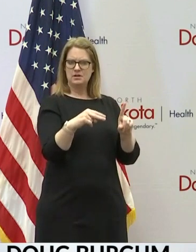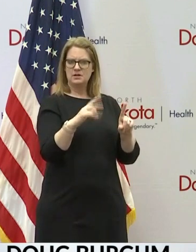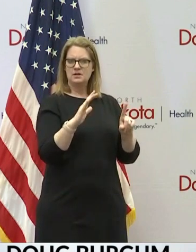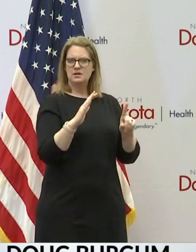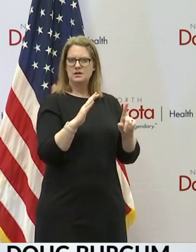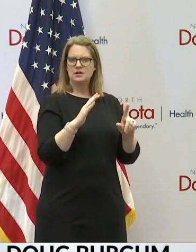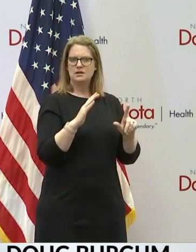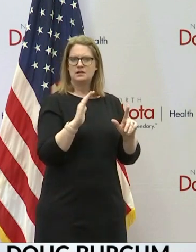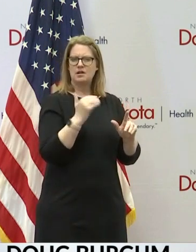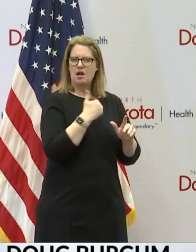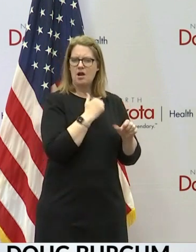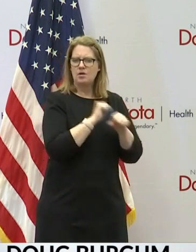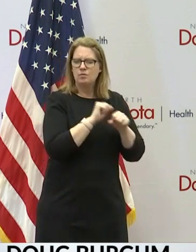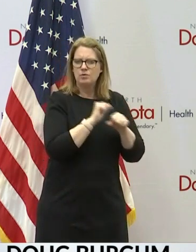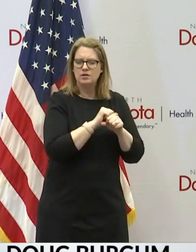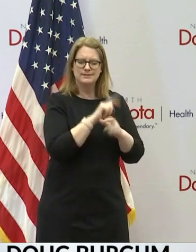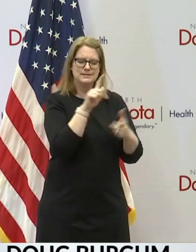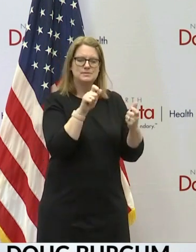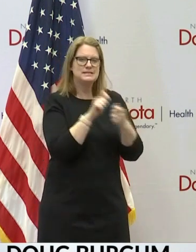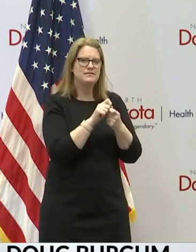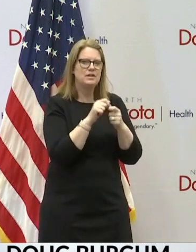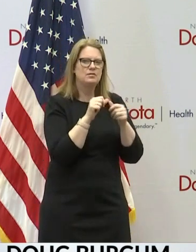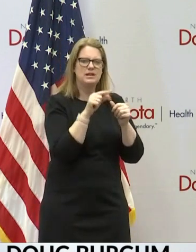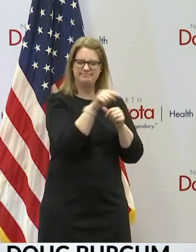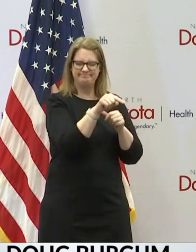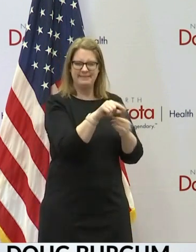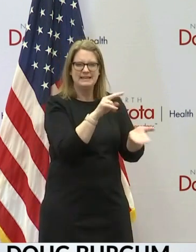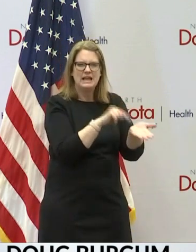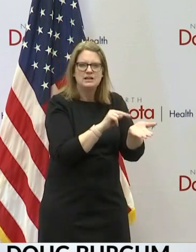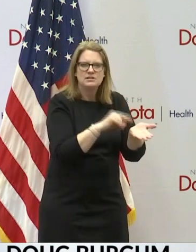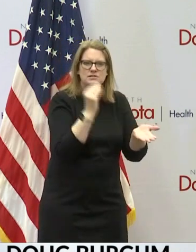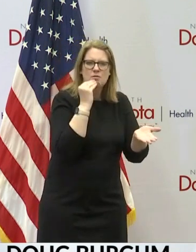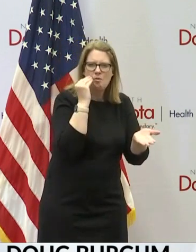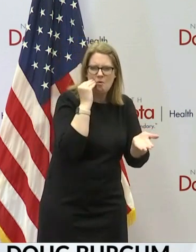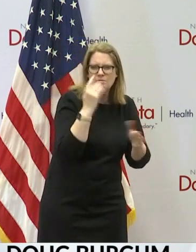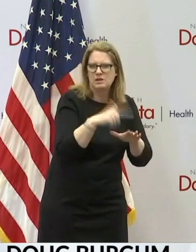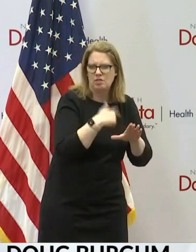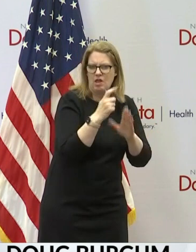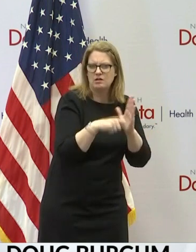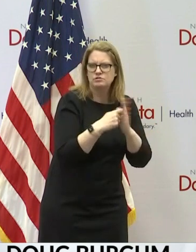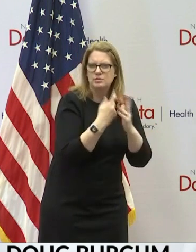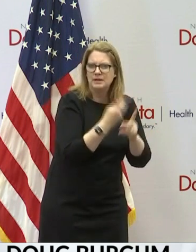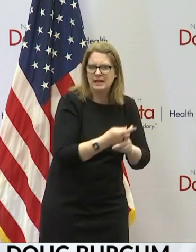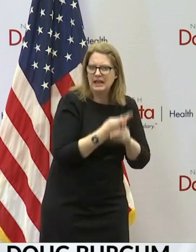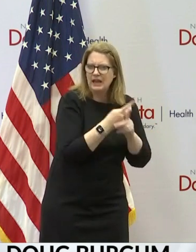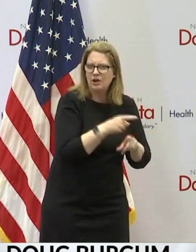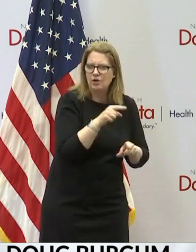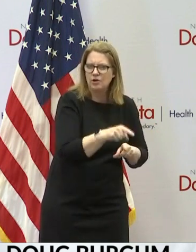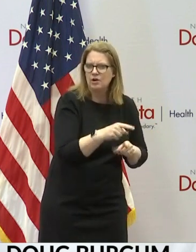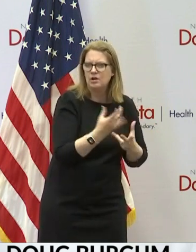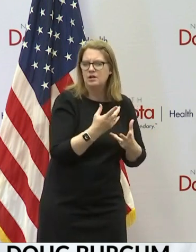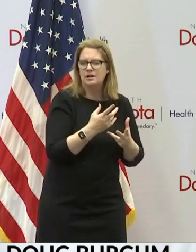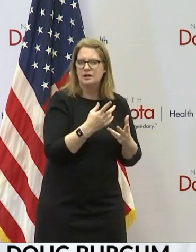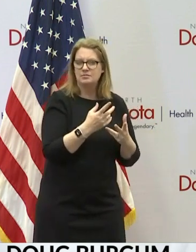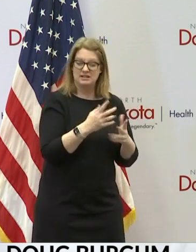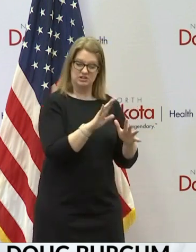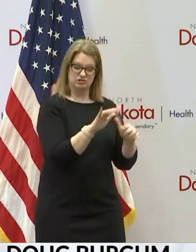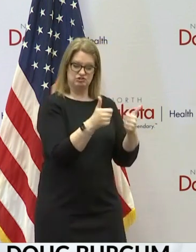doing, particularly as it relates to long-term care, where we know we've got challenges in long-term care as the nation